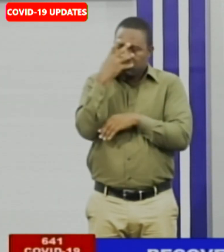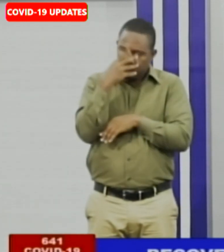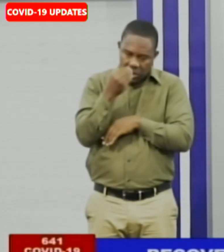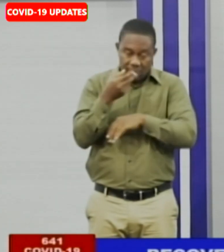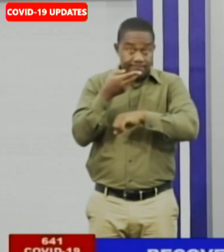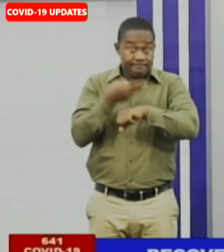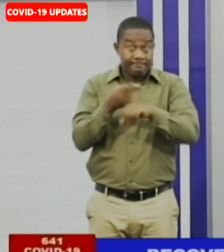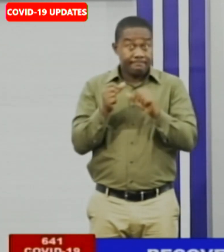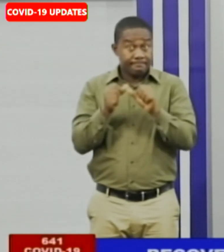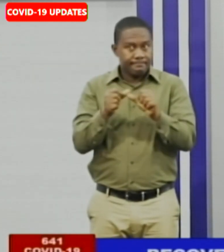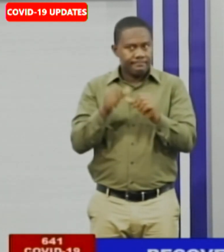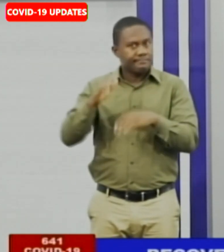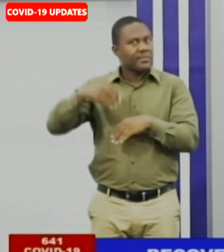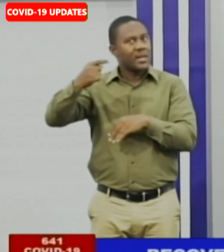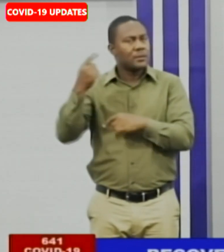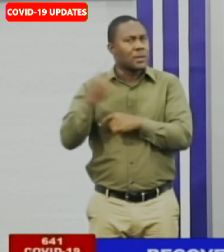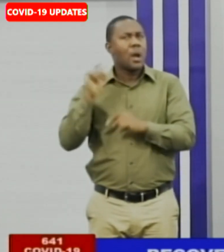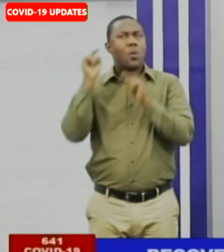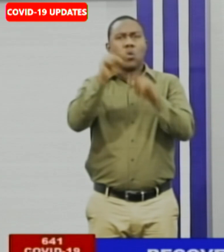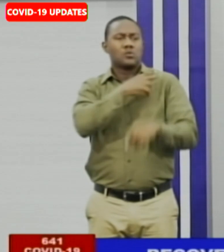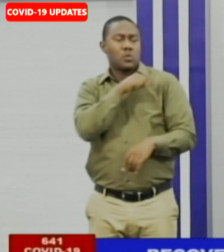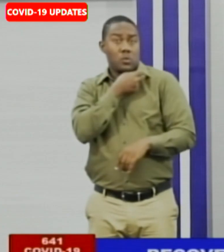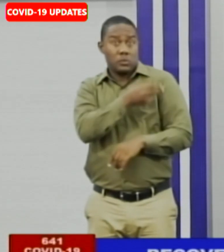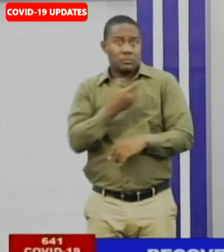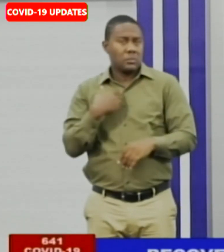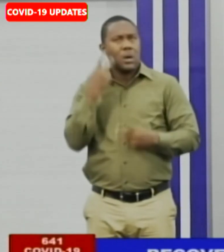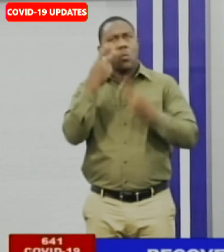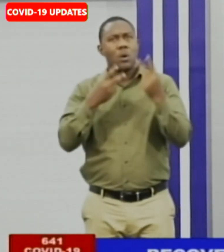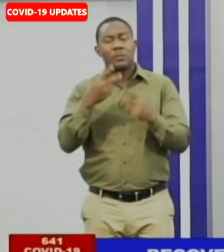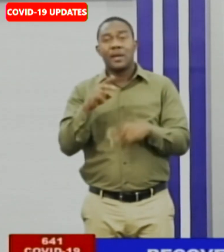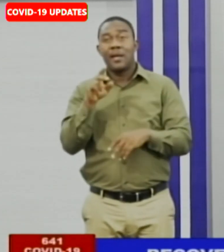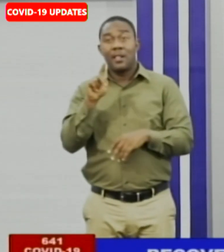The following day, I decided to go to the hospital. I visited my polyclinic.